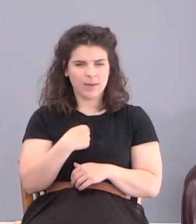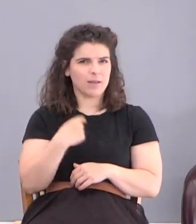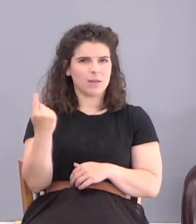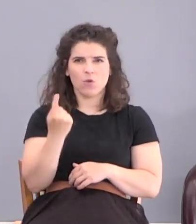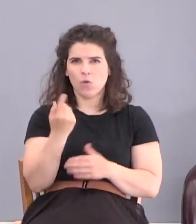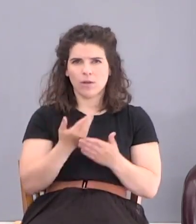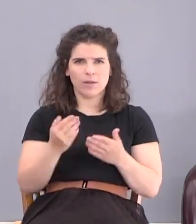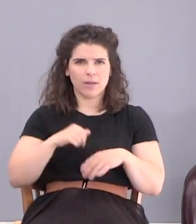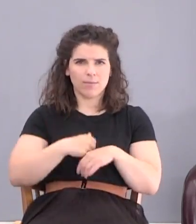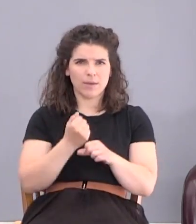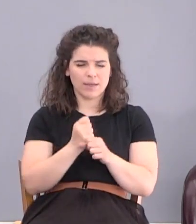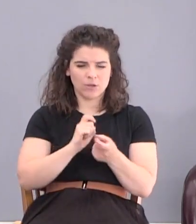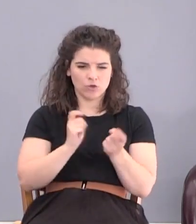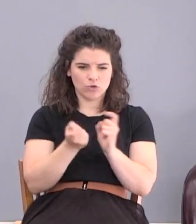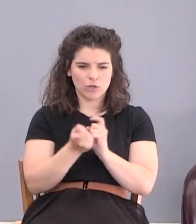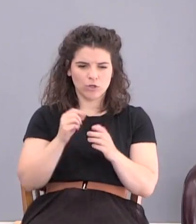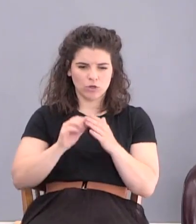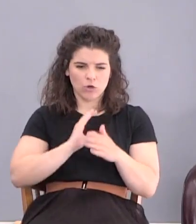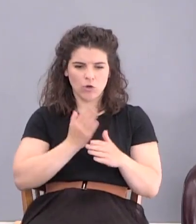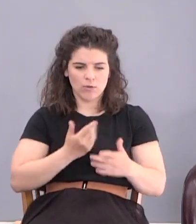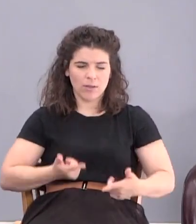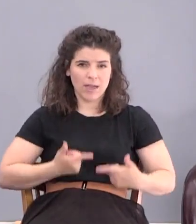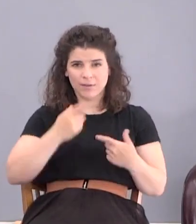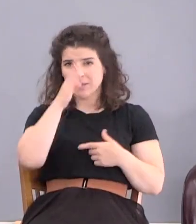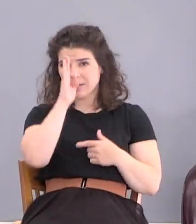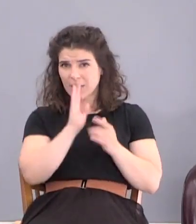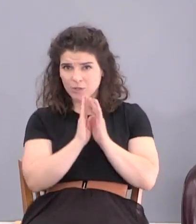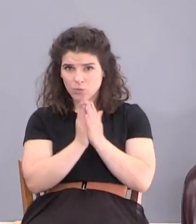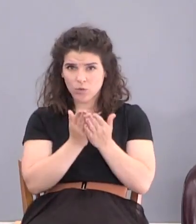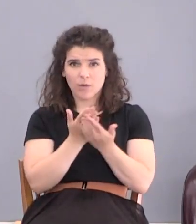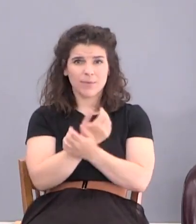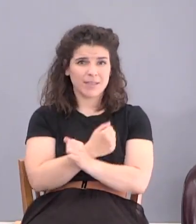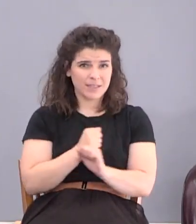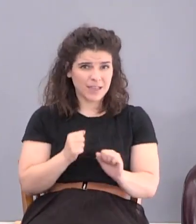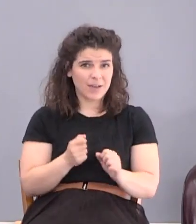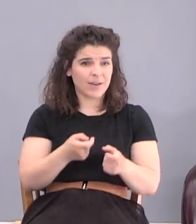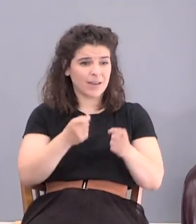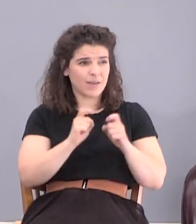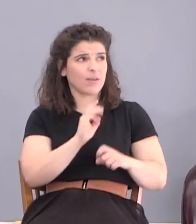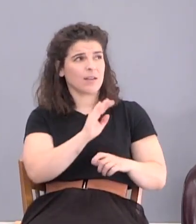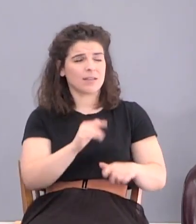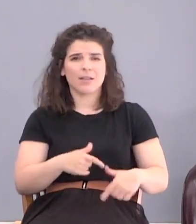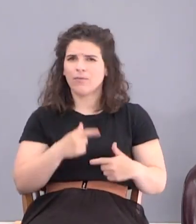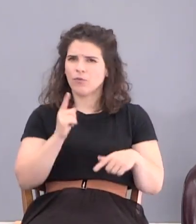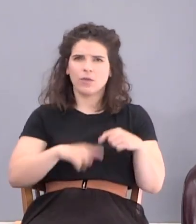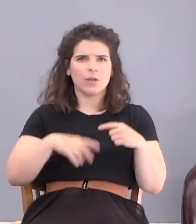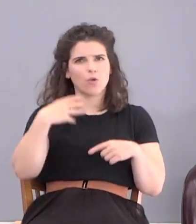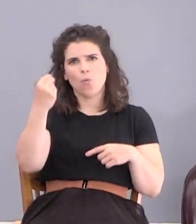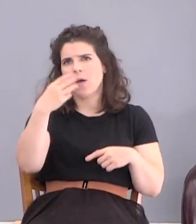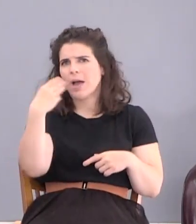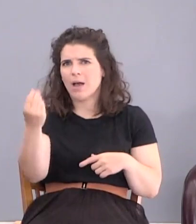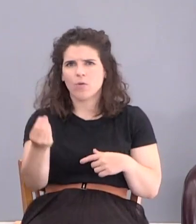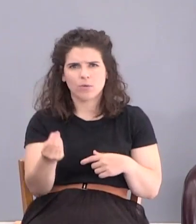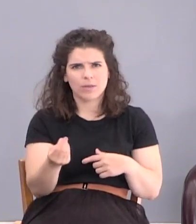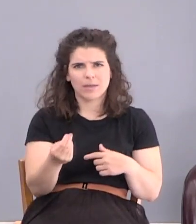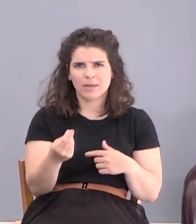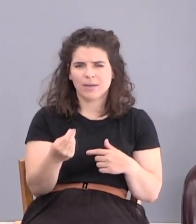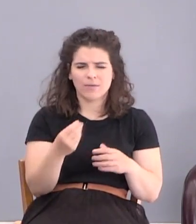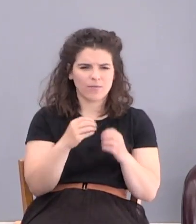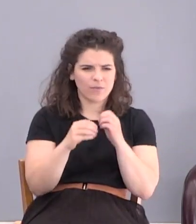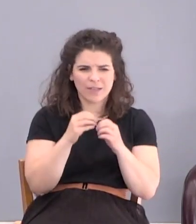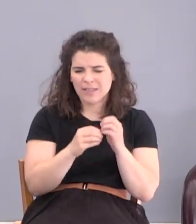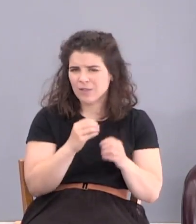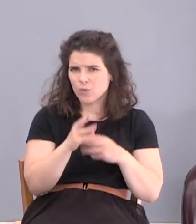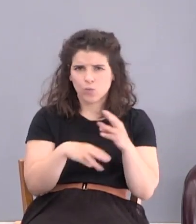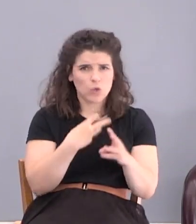makes a change in our lives is God's word and being saved and given his life. You can't go out there and fix up